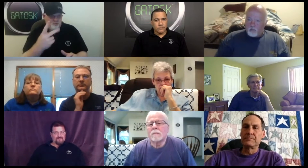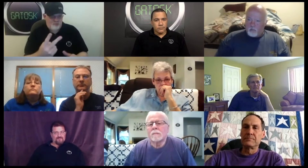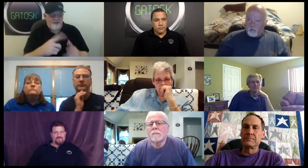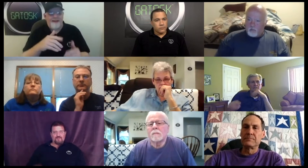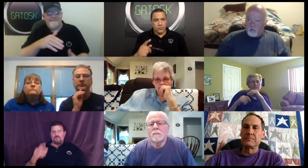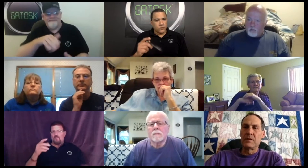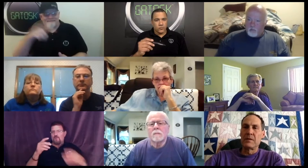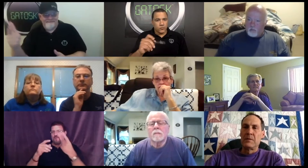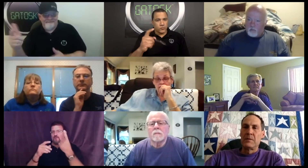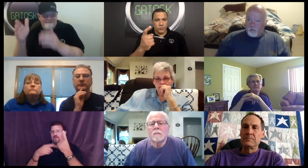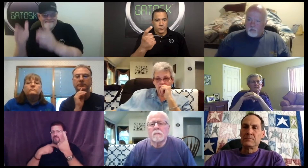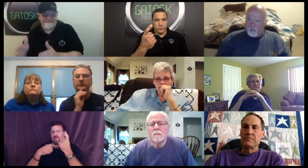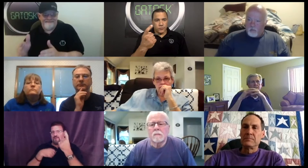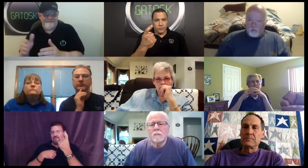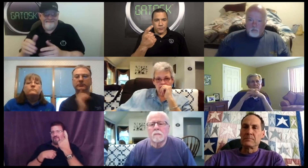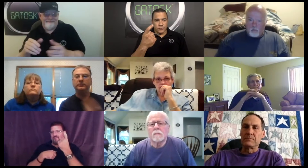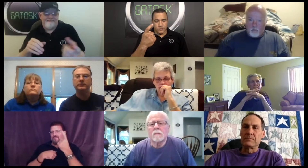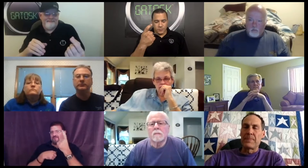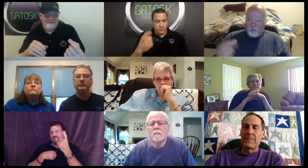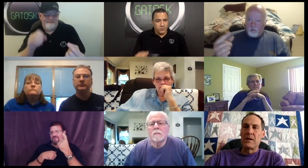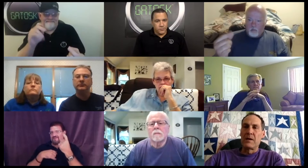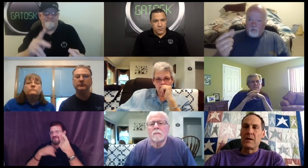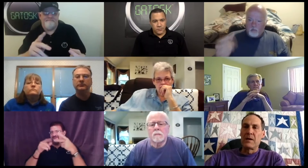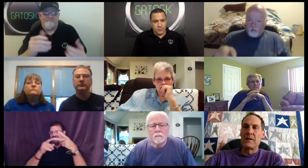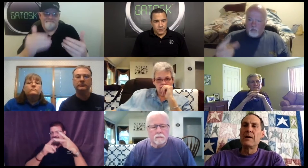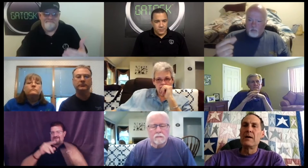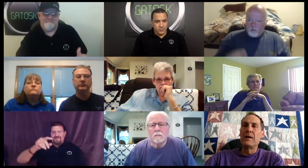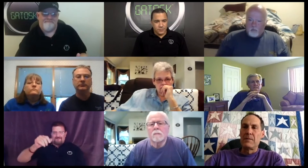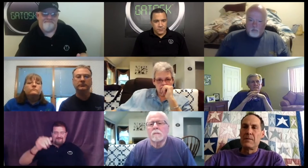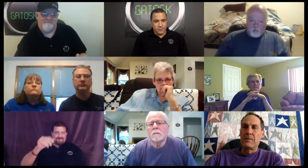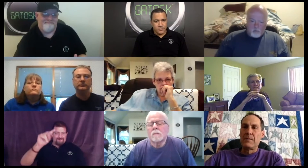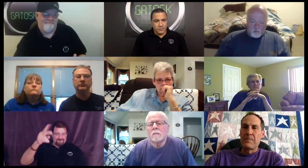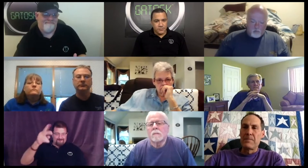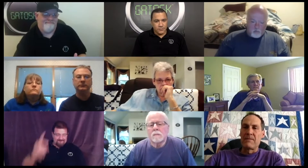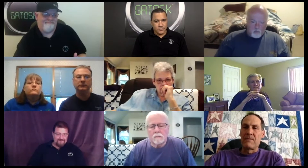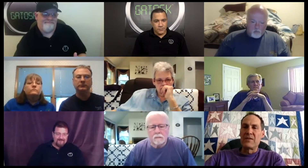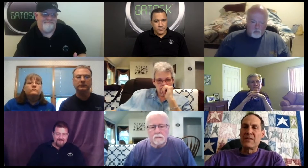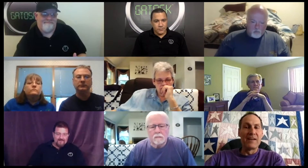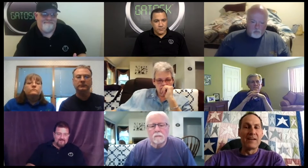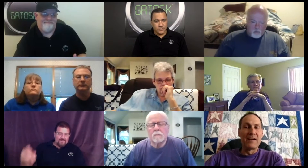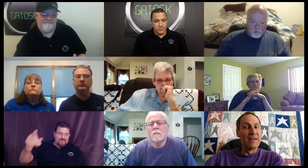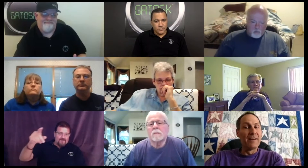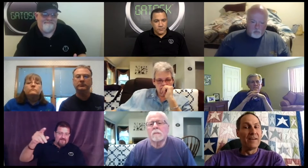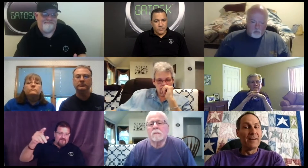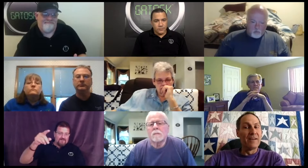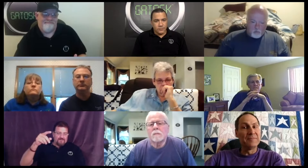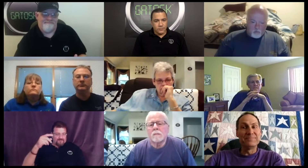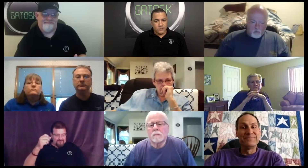So you're finished? No, I've only done one question, so I have another question. All right, my second question is,